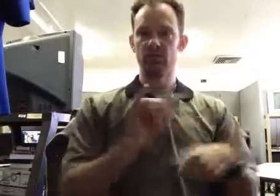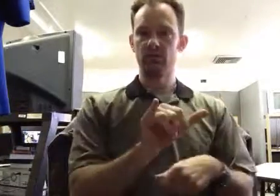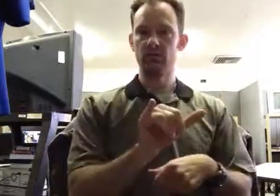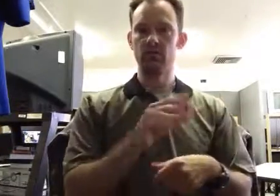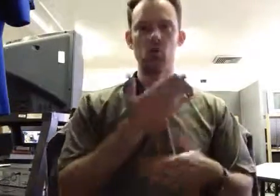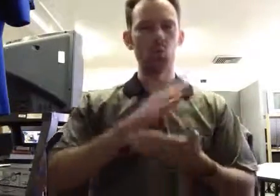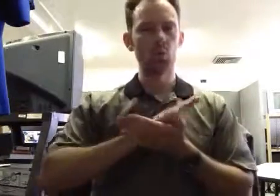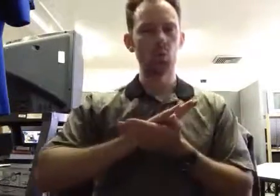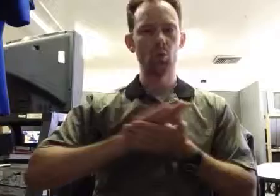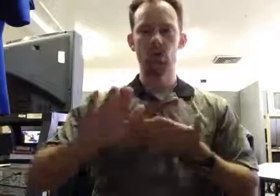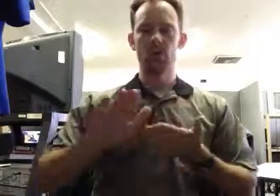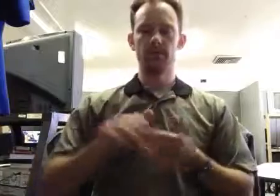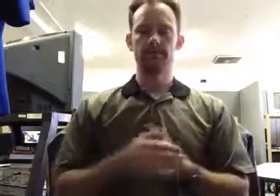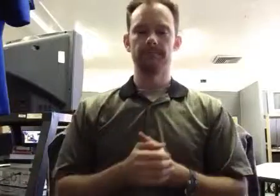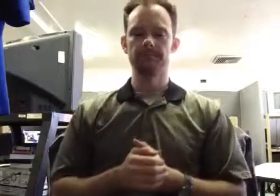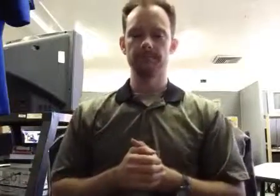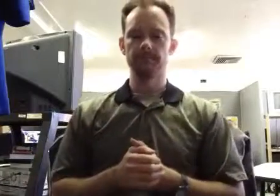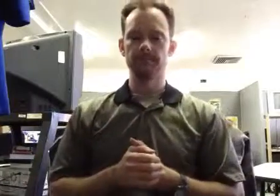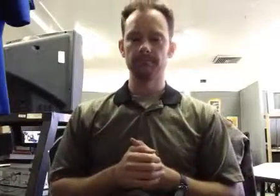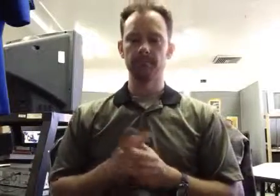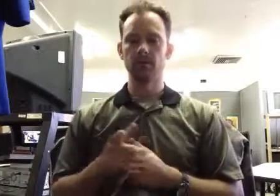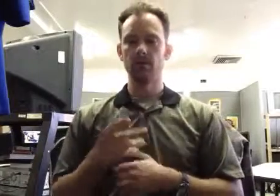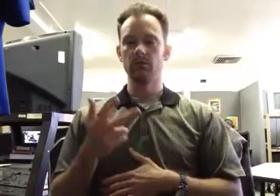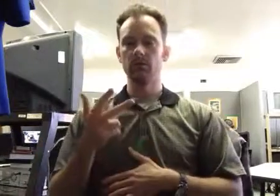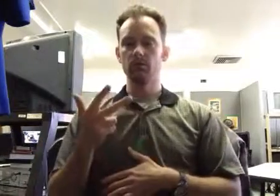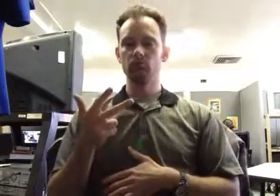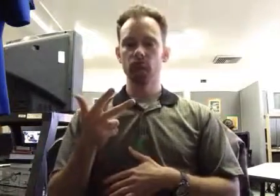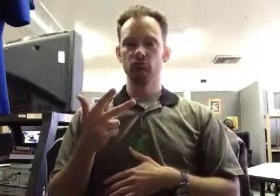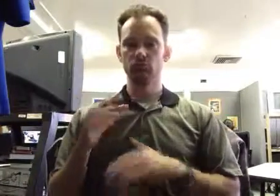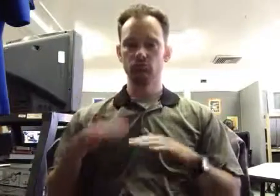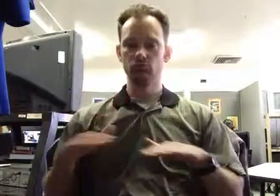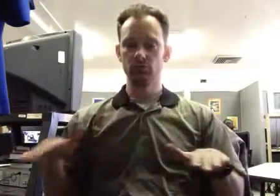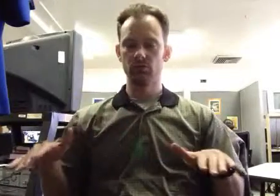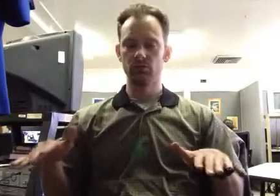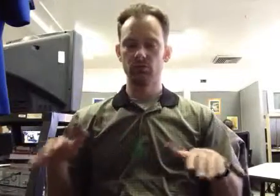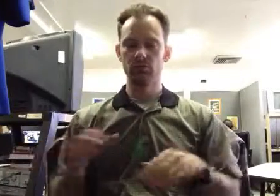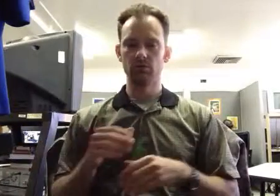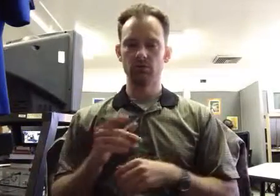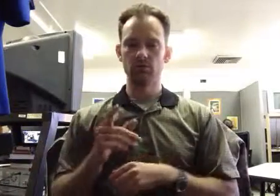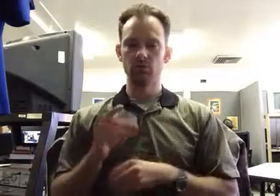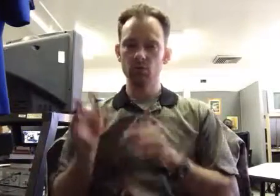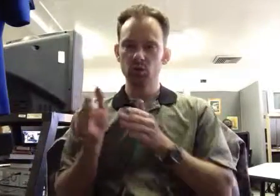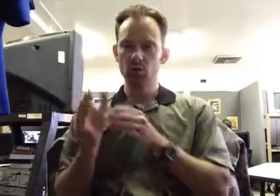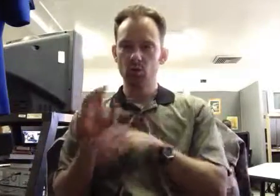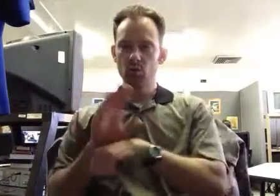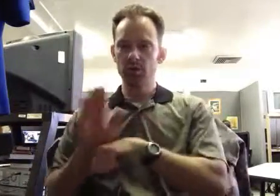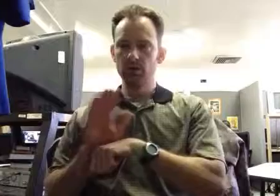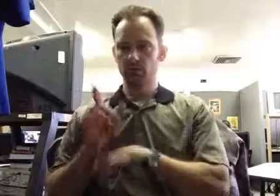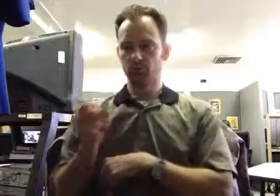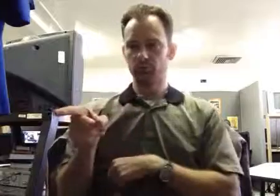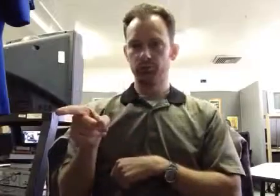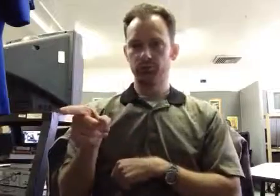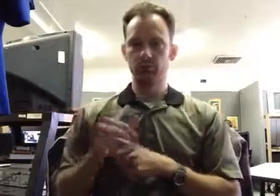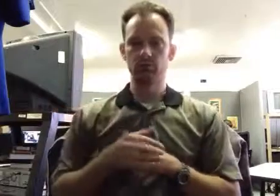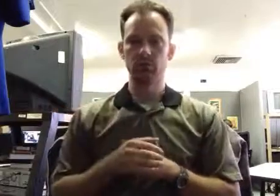young children and had a husband who had a small business, didn't have a lot of money. She didn't work. And so she had to scrimp